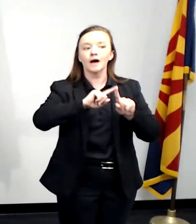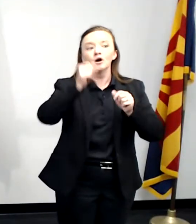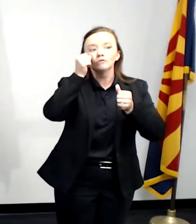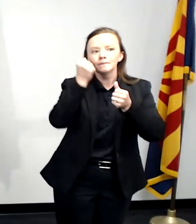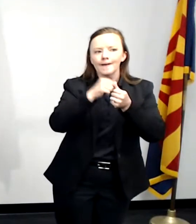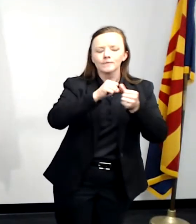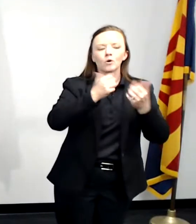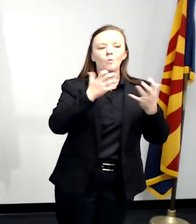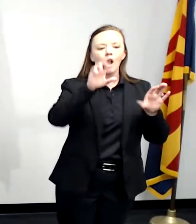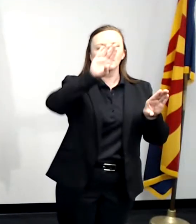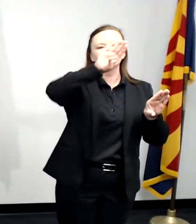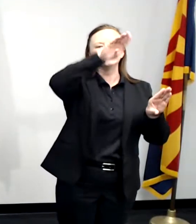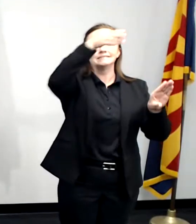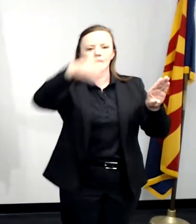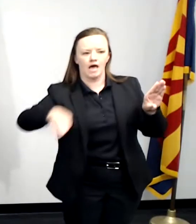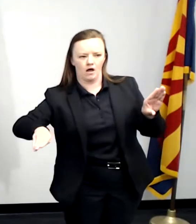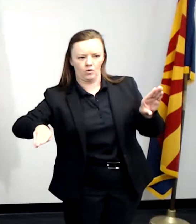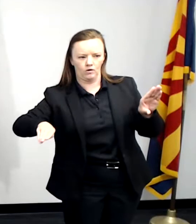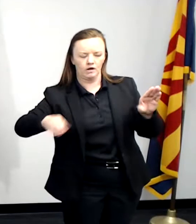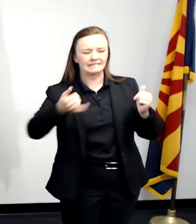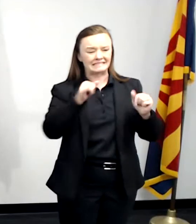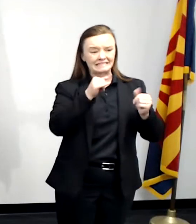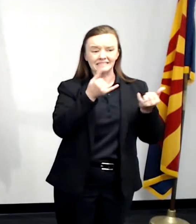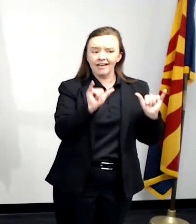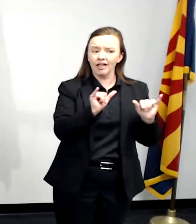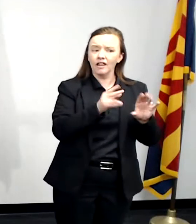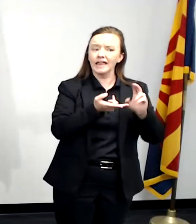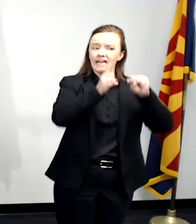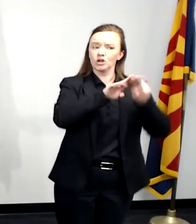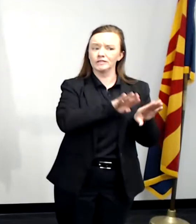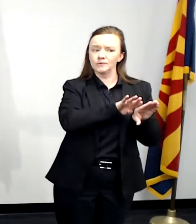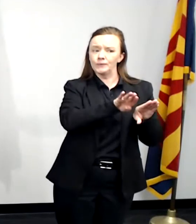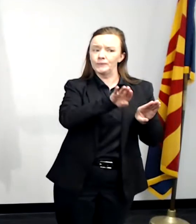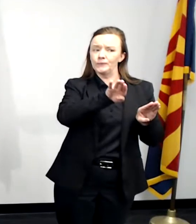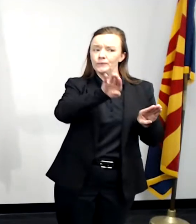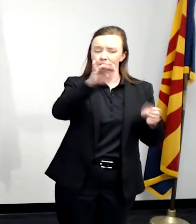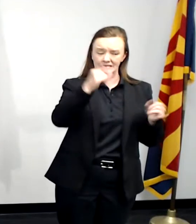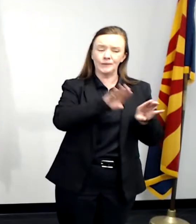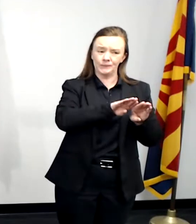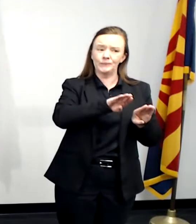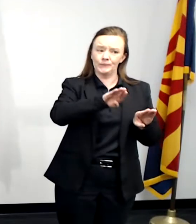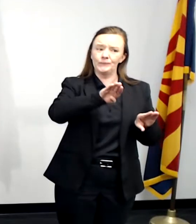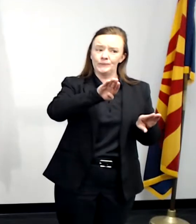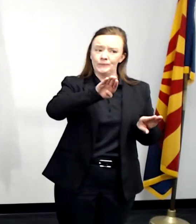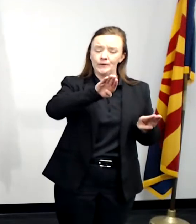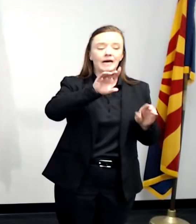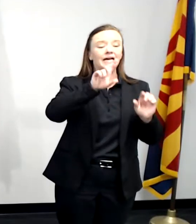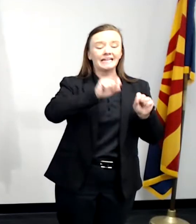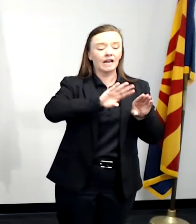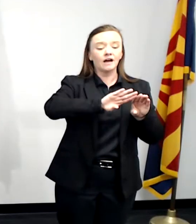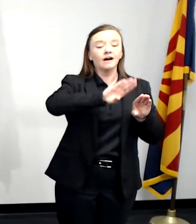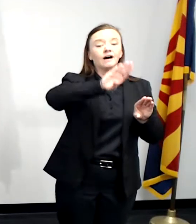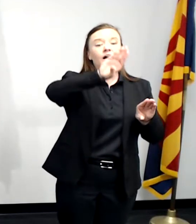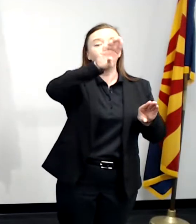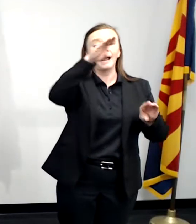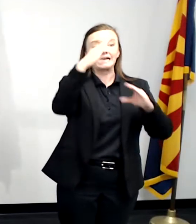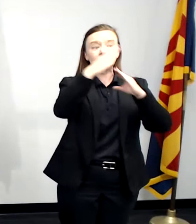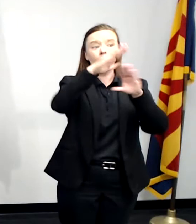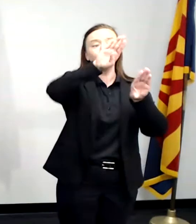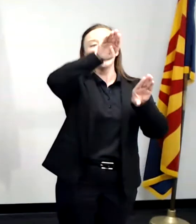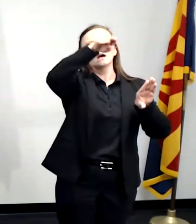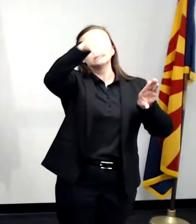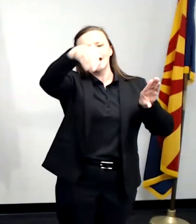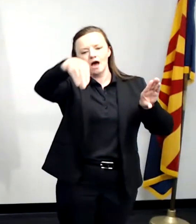curve, what we're doing is we're still on the increasing part of the slope. So we need to get up and over the peak and